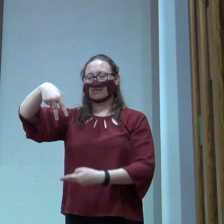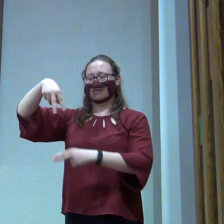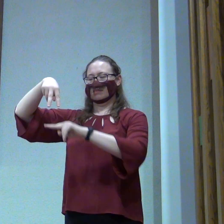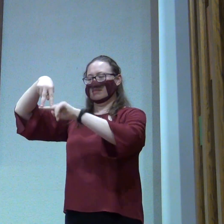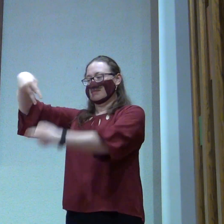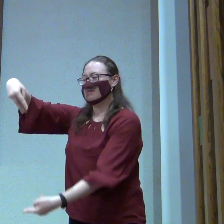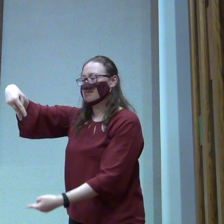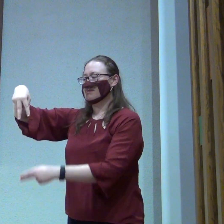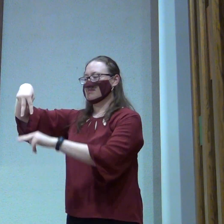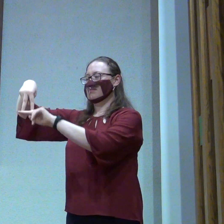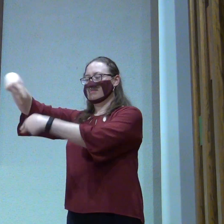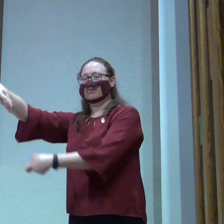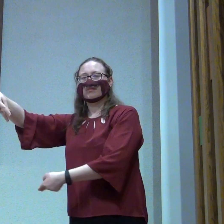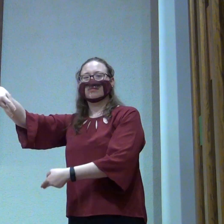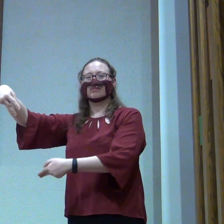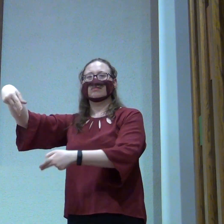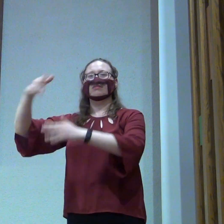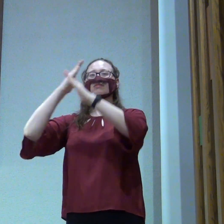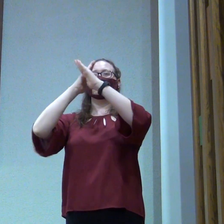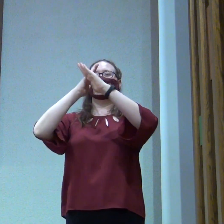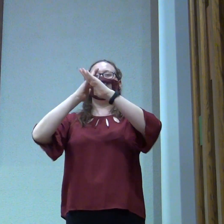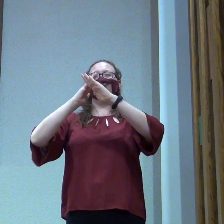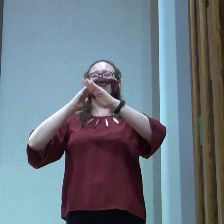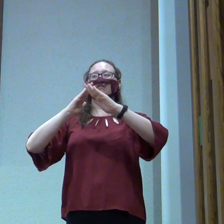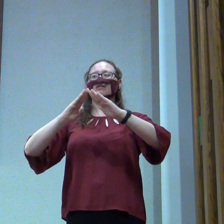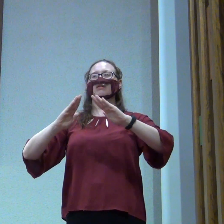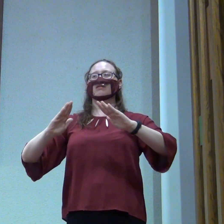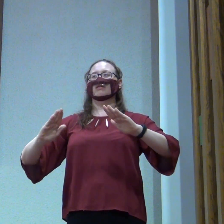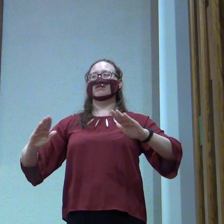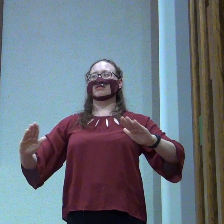Total silence throughout the camp.